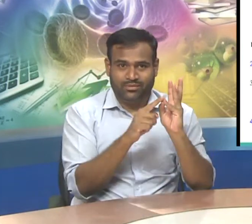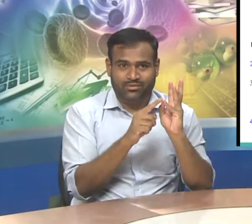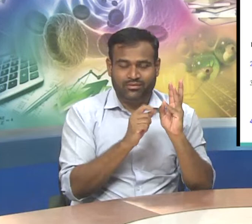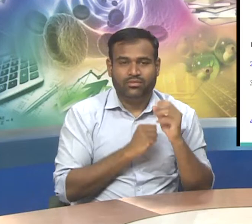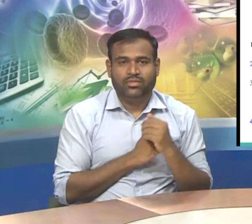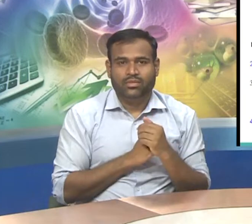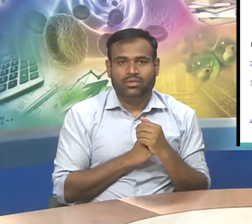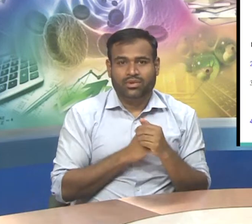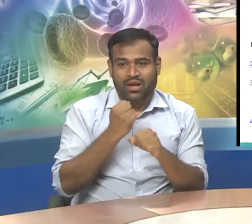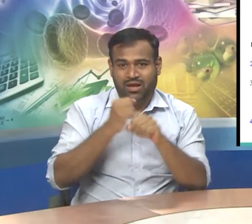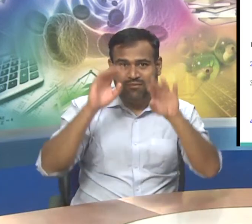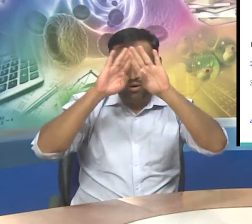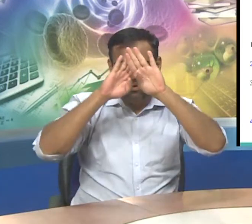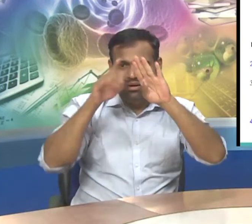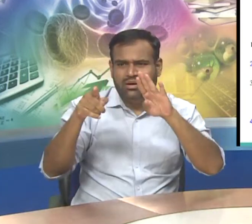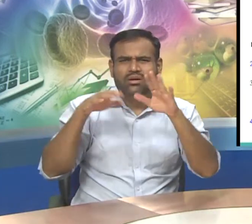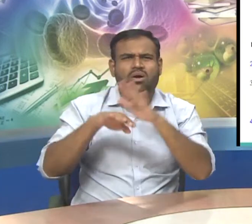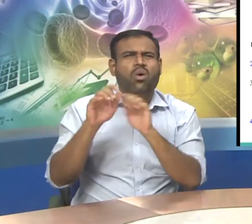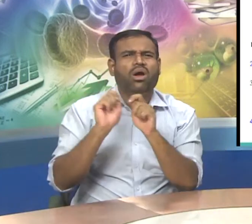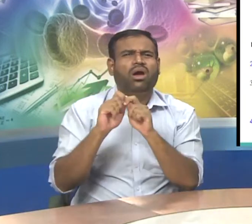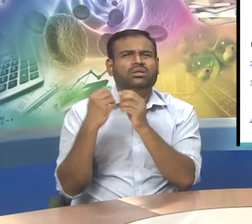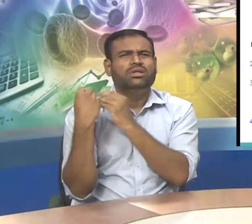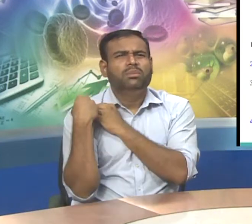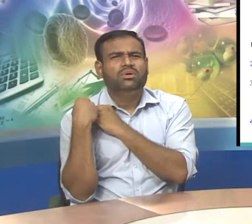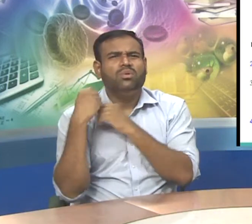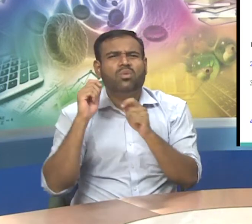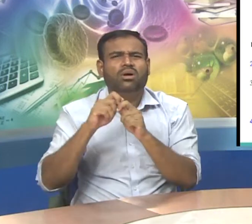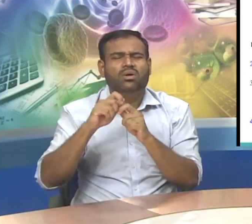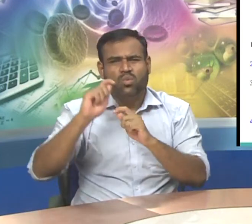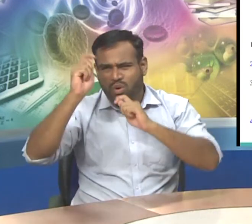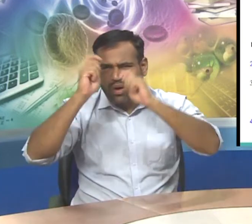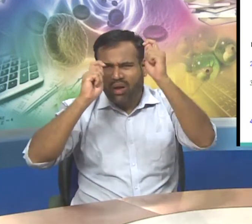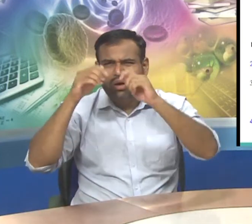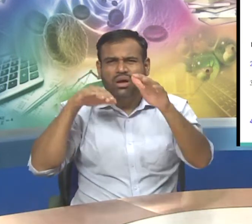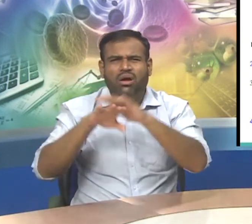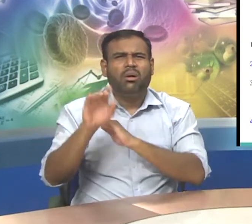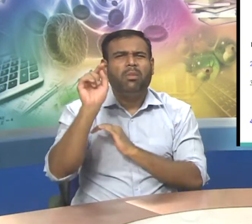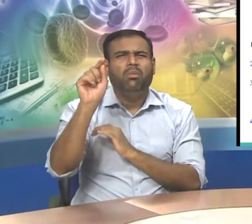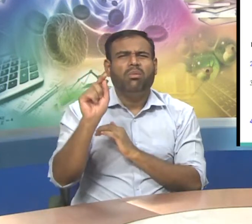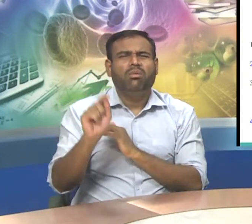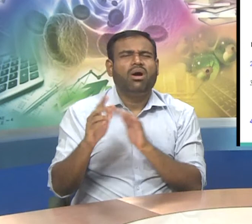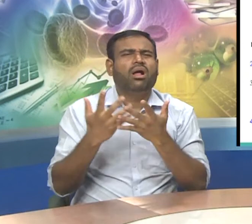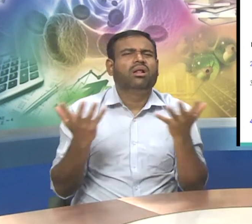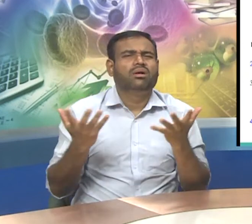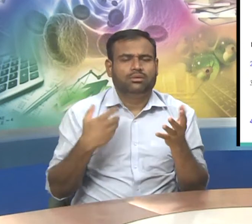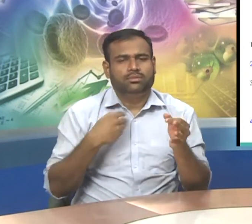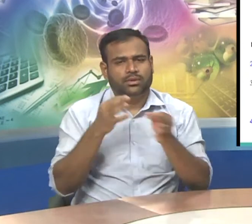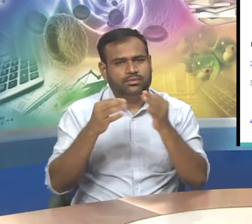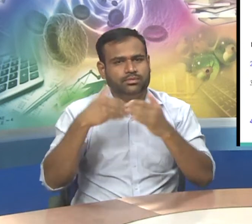And the fourth objective is we will be able to understand the roles and positions of the